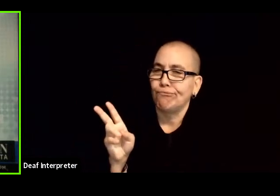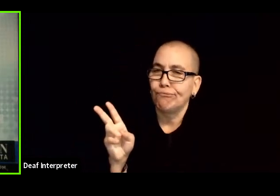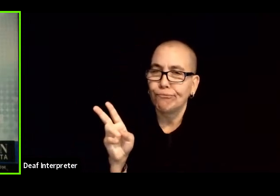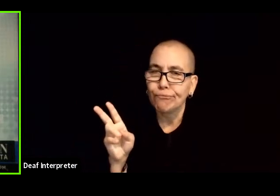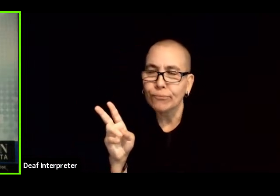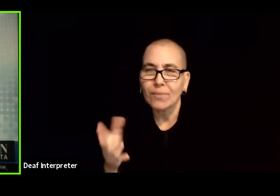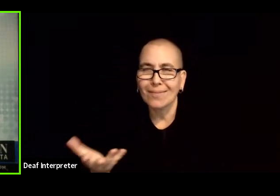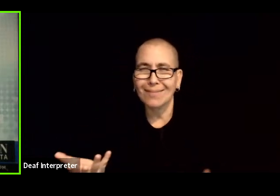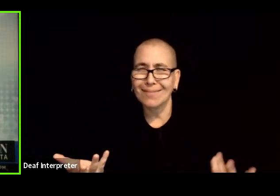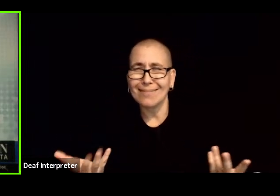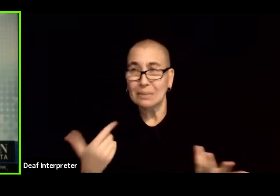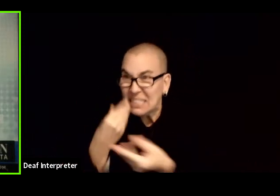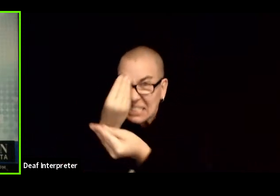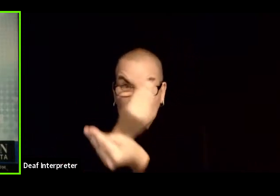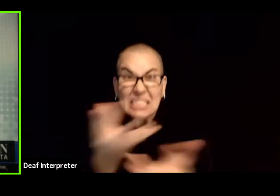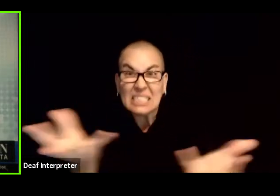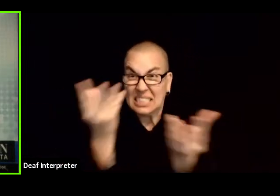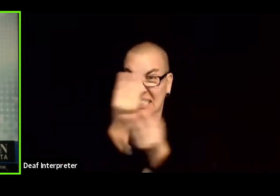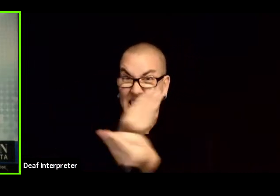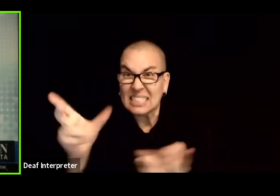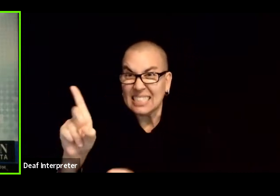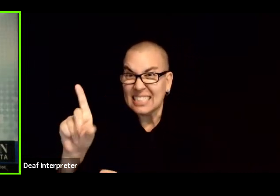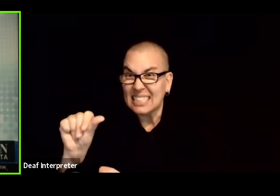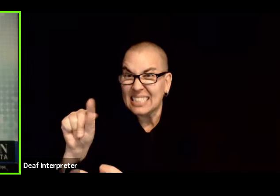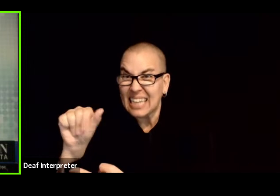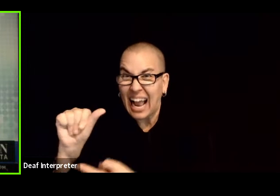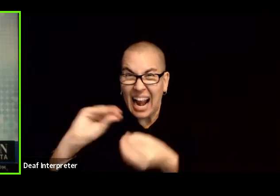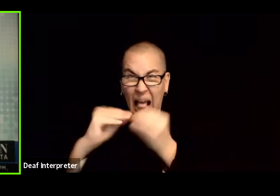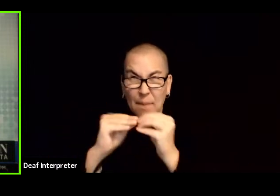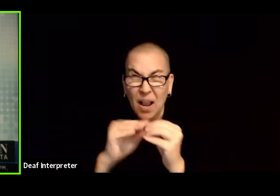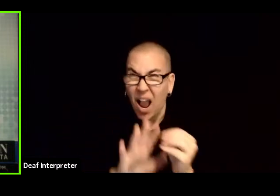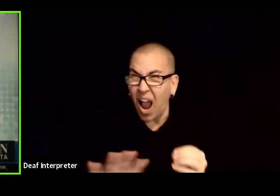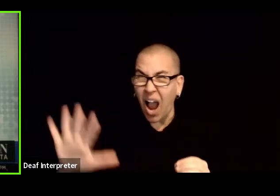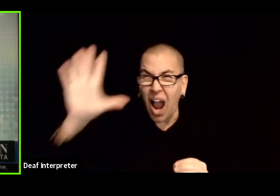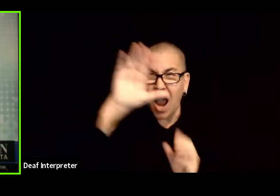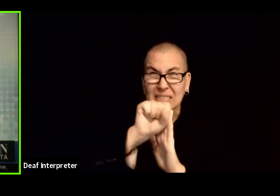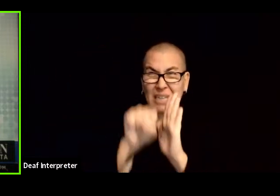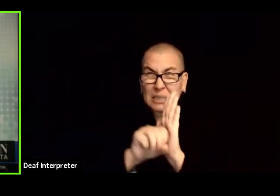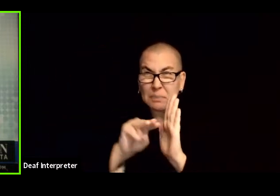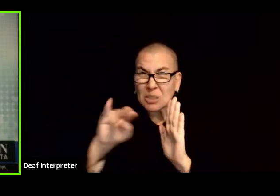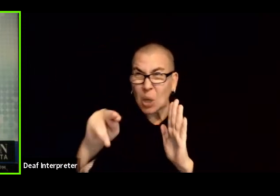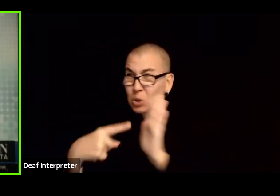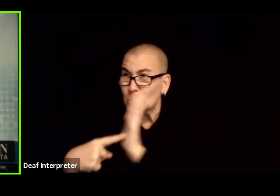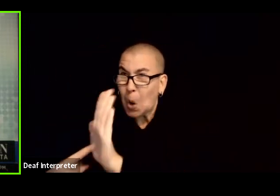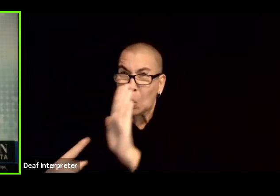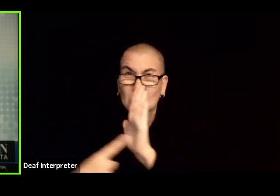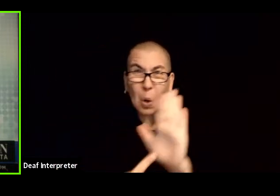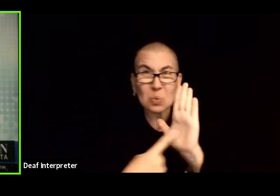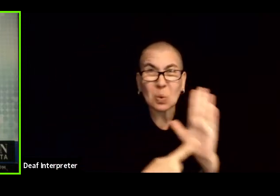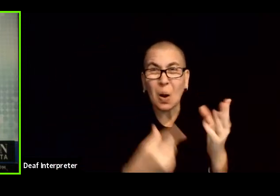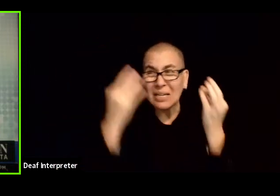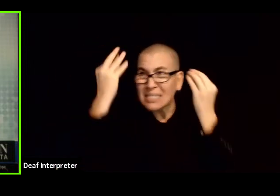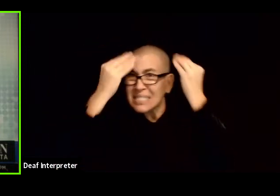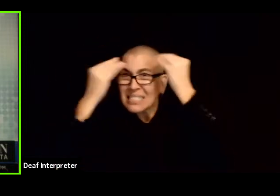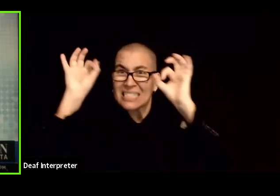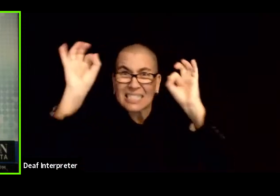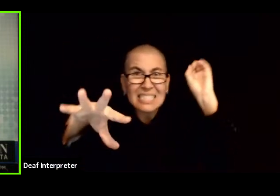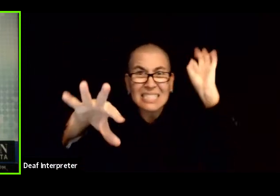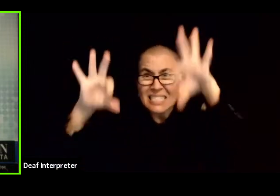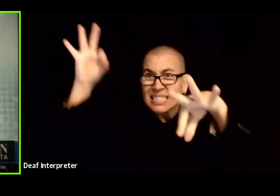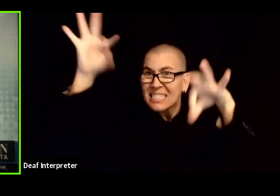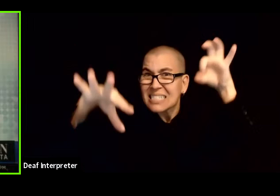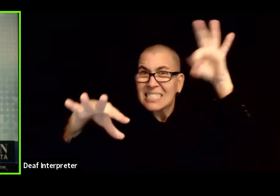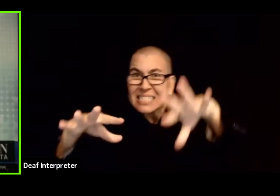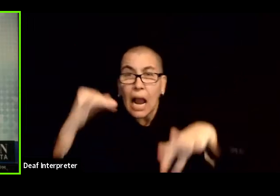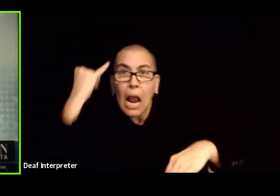in other jurisdictions to see kind of what combination of things or what specifics around mitigation measures work. We